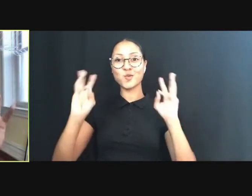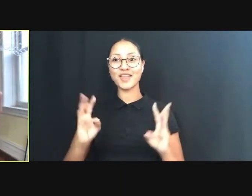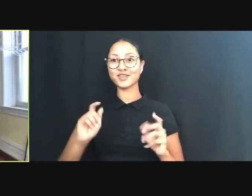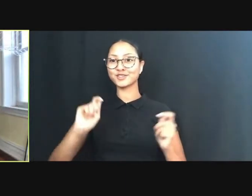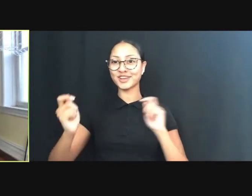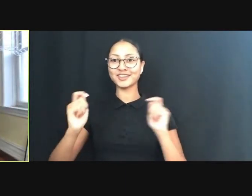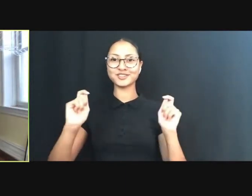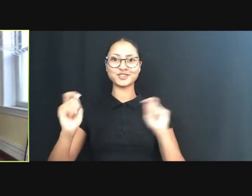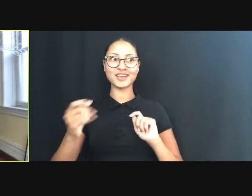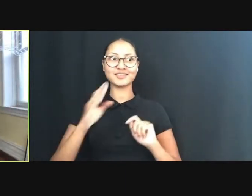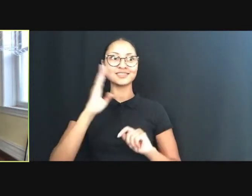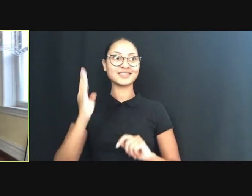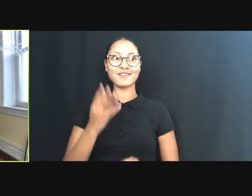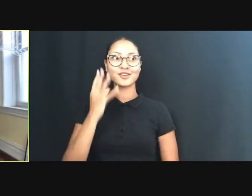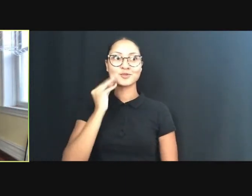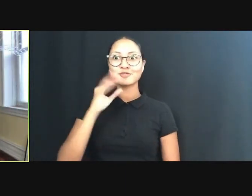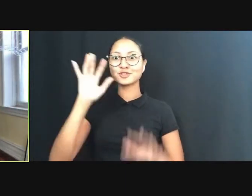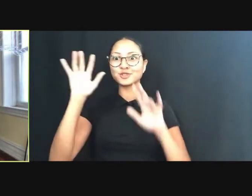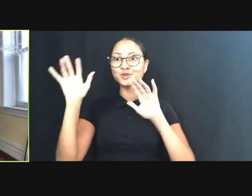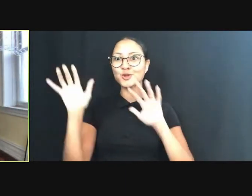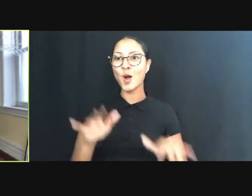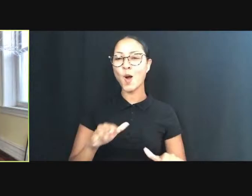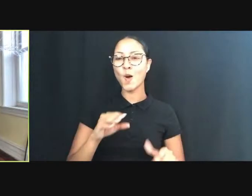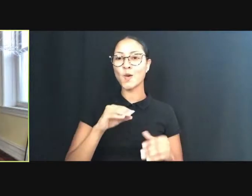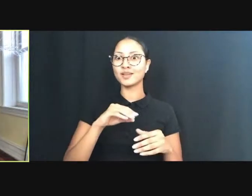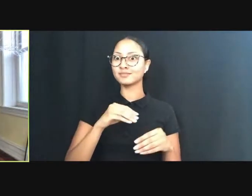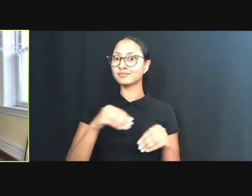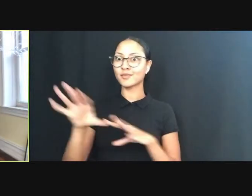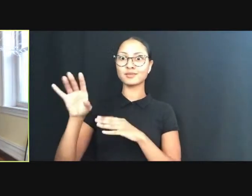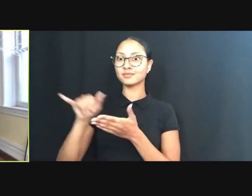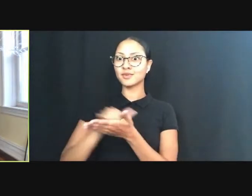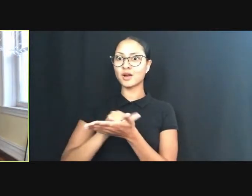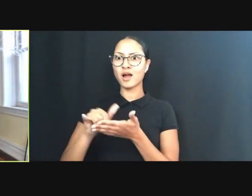like, what is this world, right? So